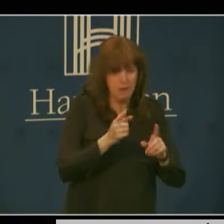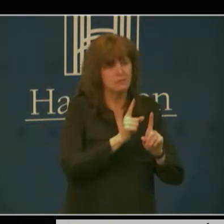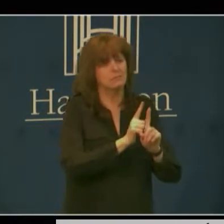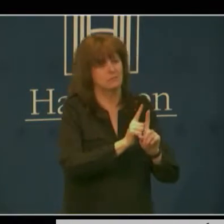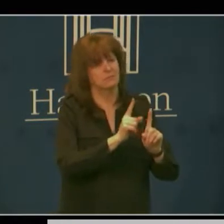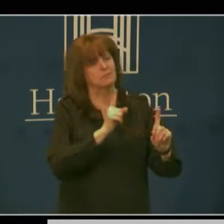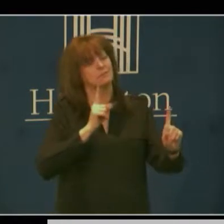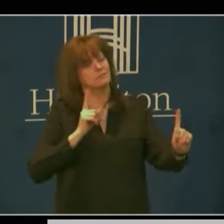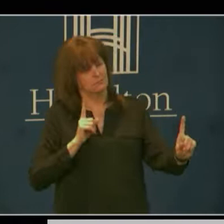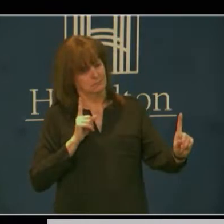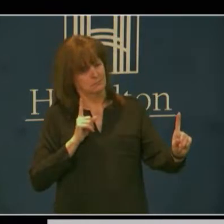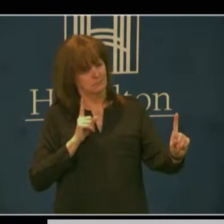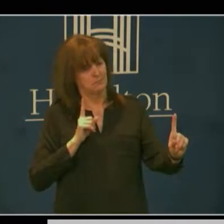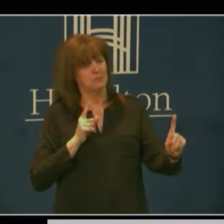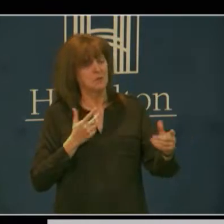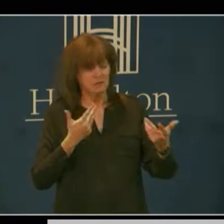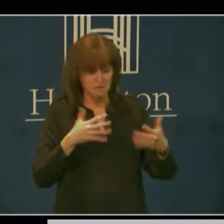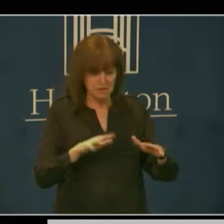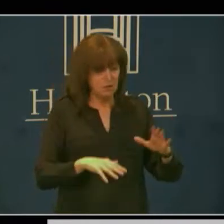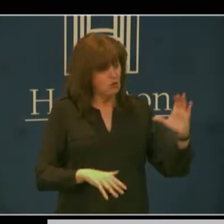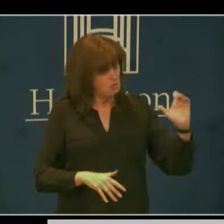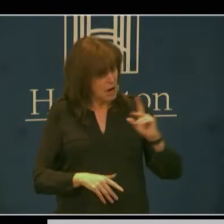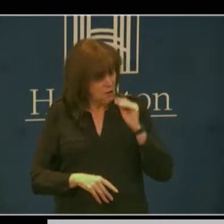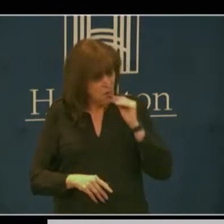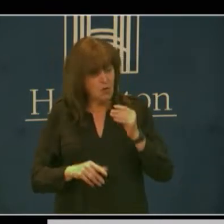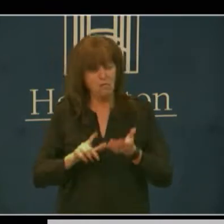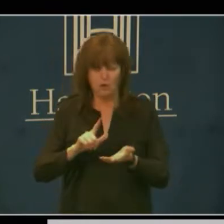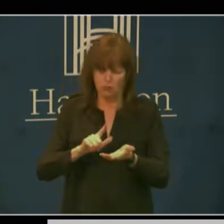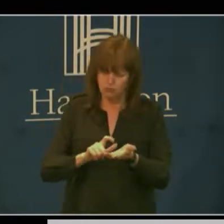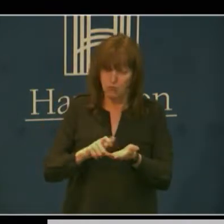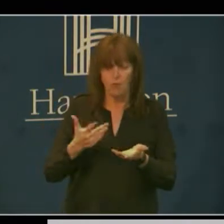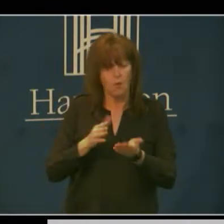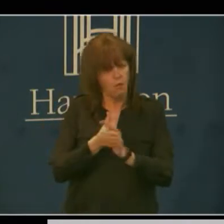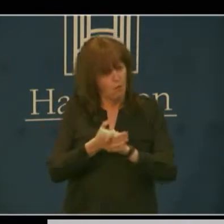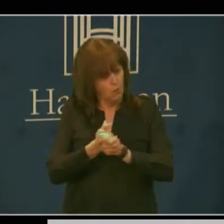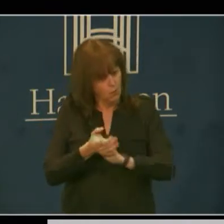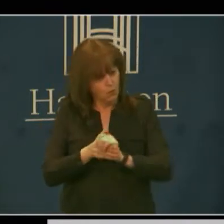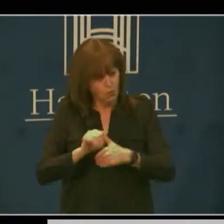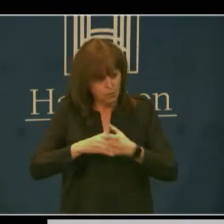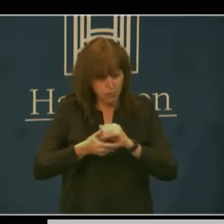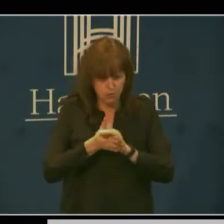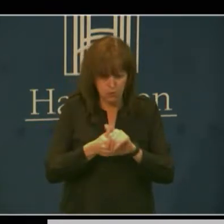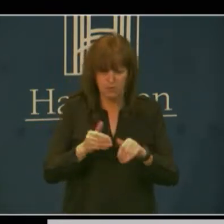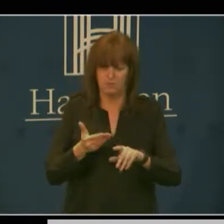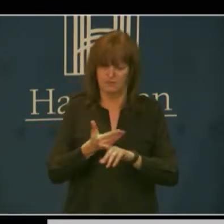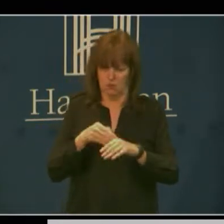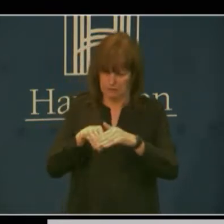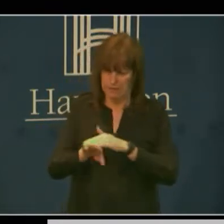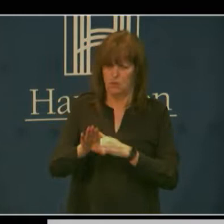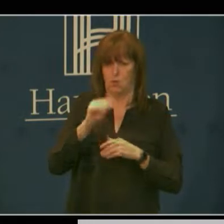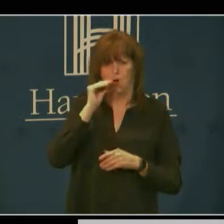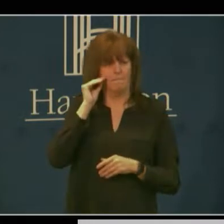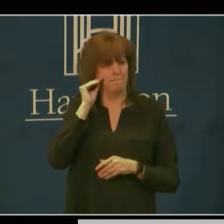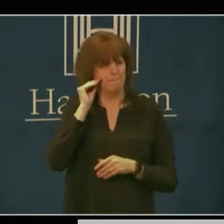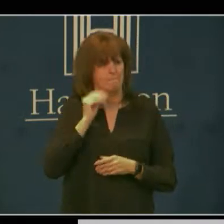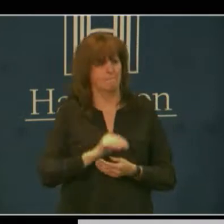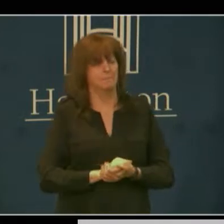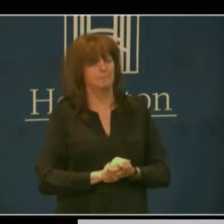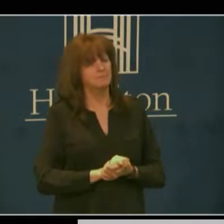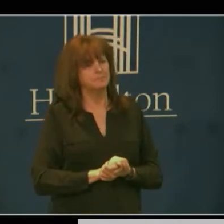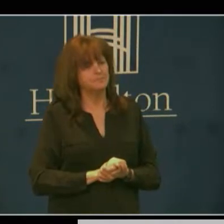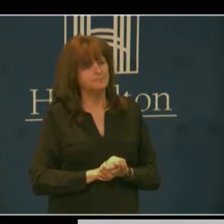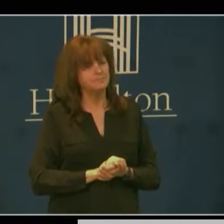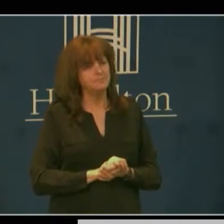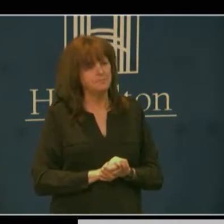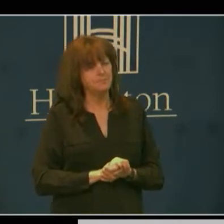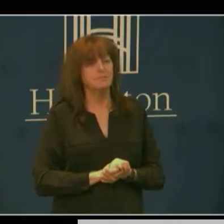and when you get back, and ensure that you're not bringing that virus into the home with you. Public transit continues to be